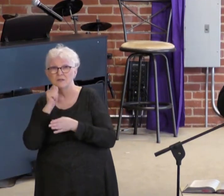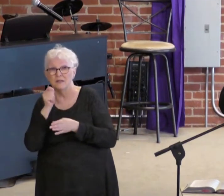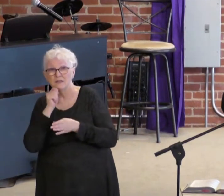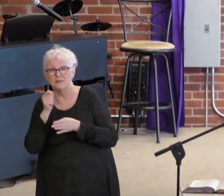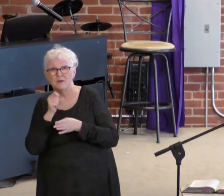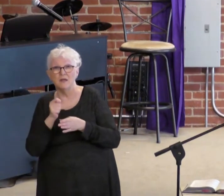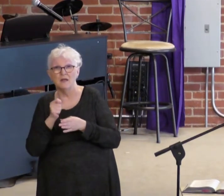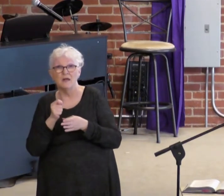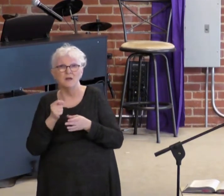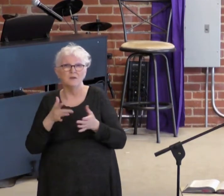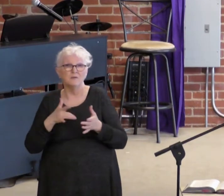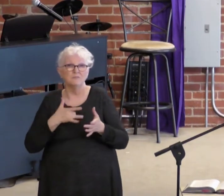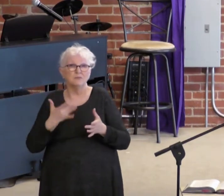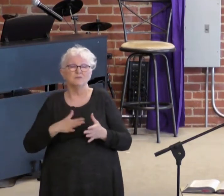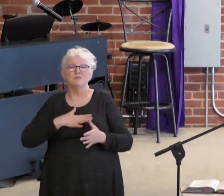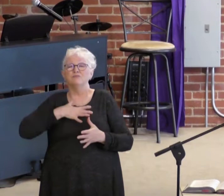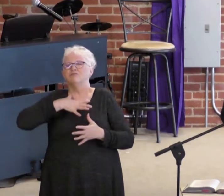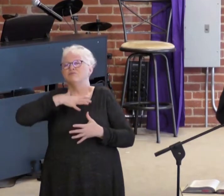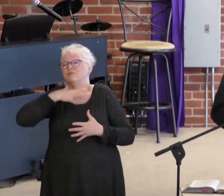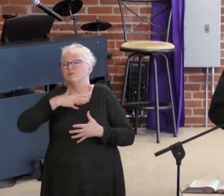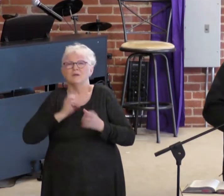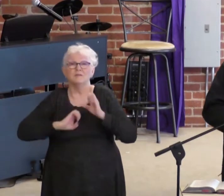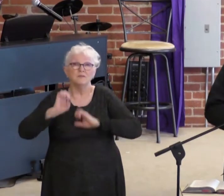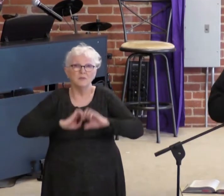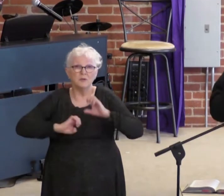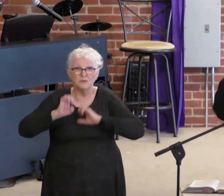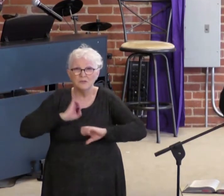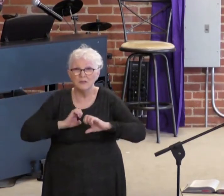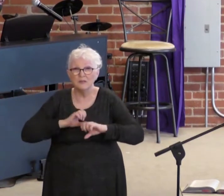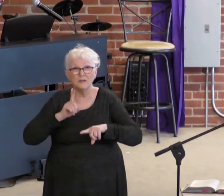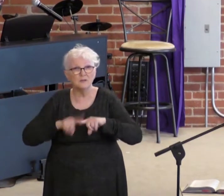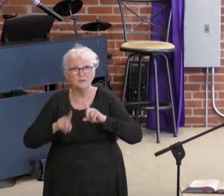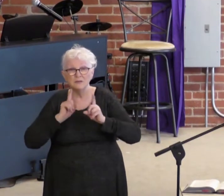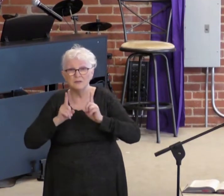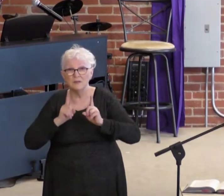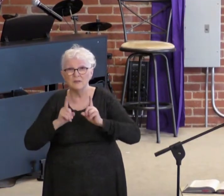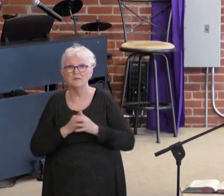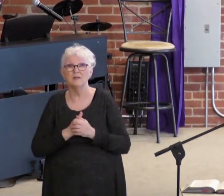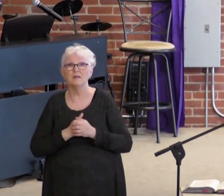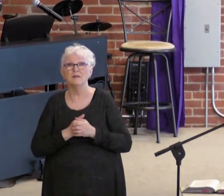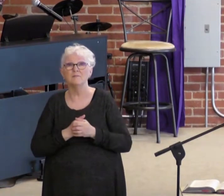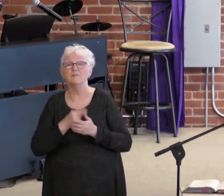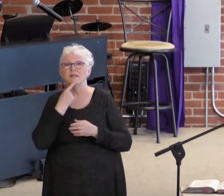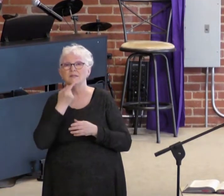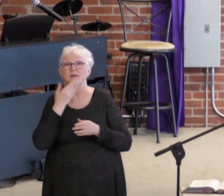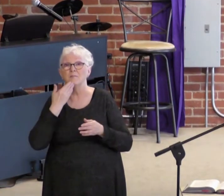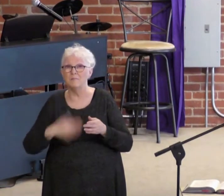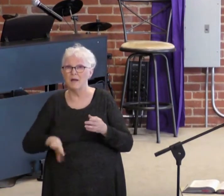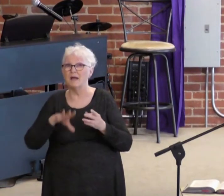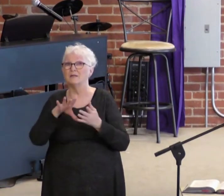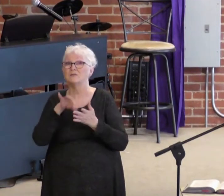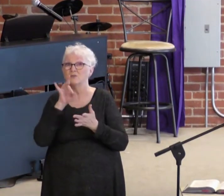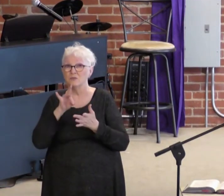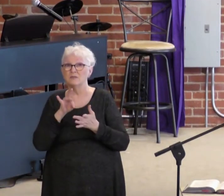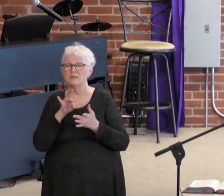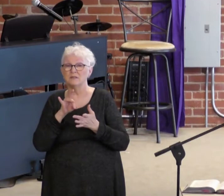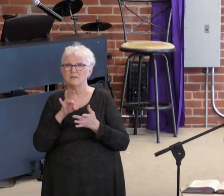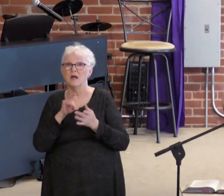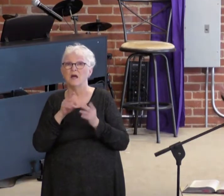talk." But the essence is, he had asked me to share with the people. He said, "Bad choices put me in this